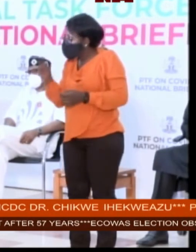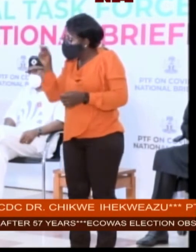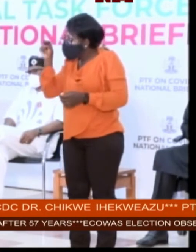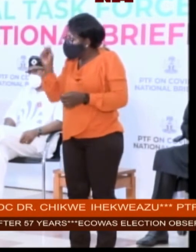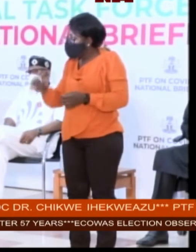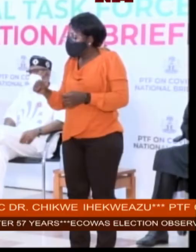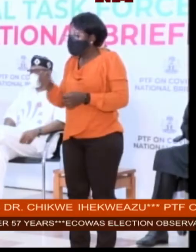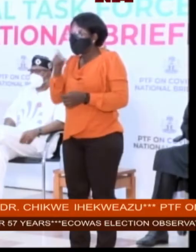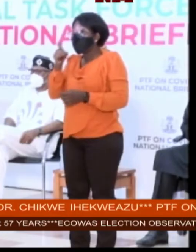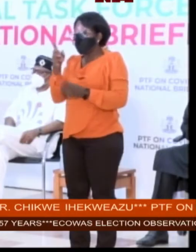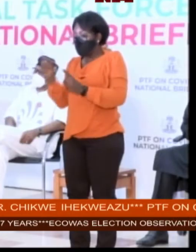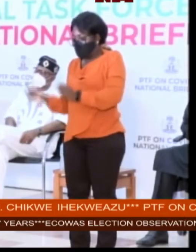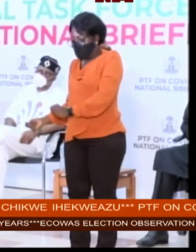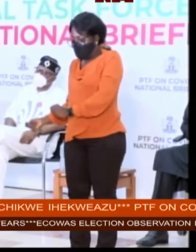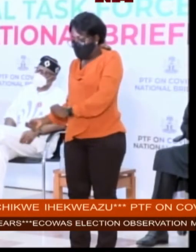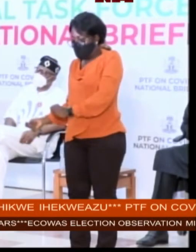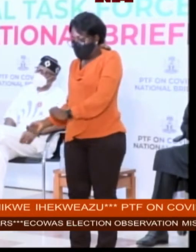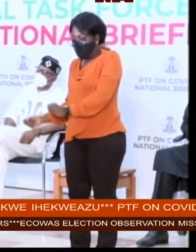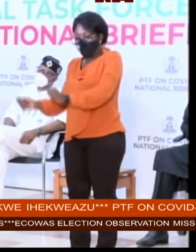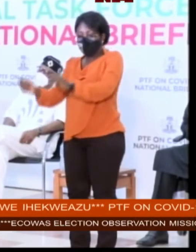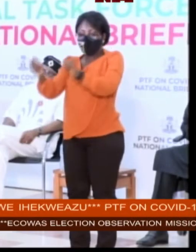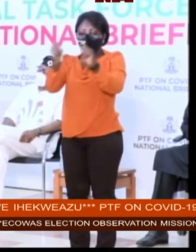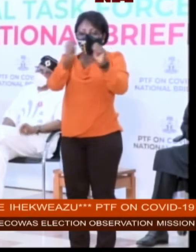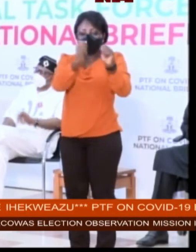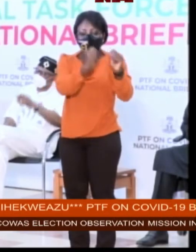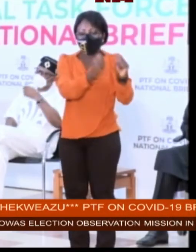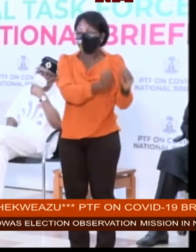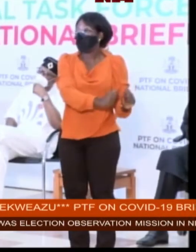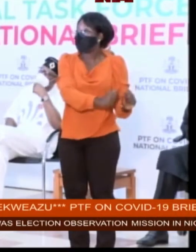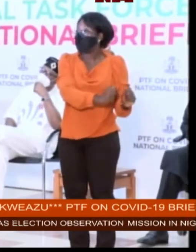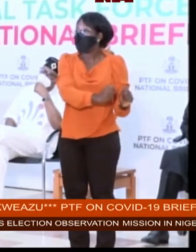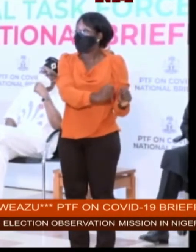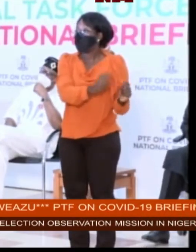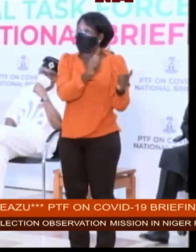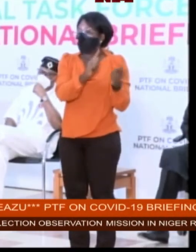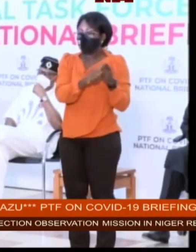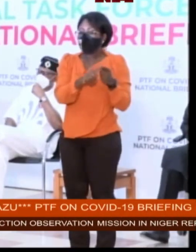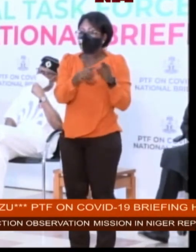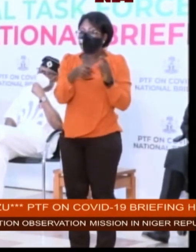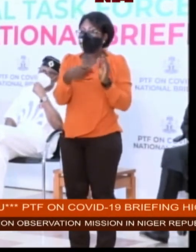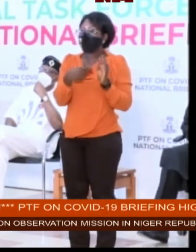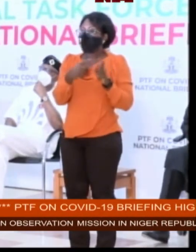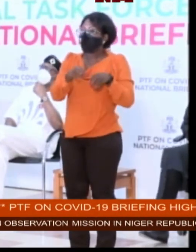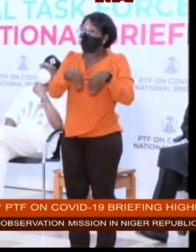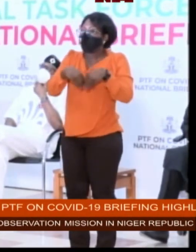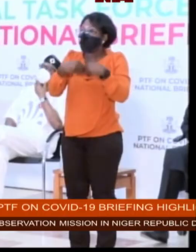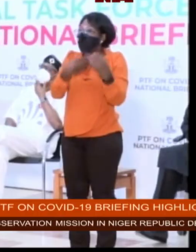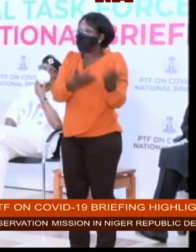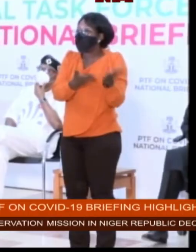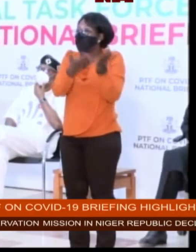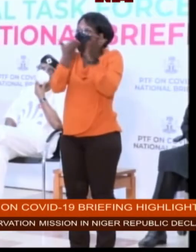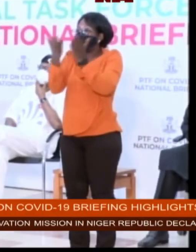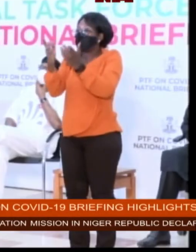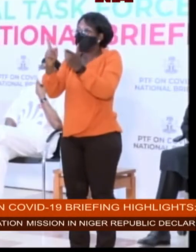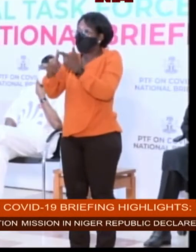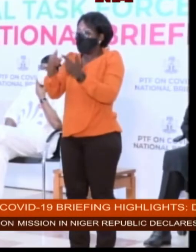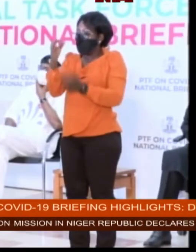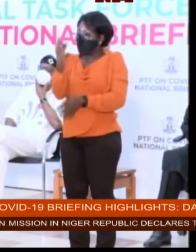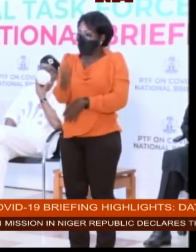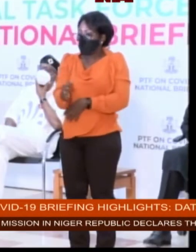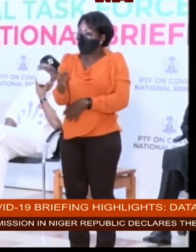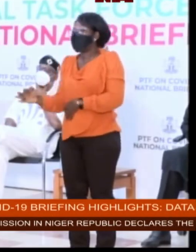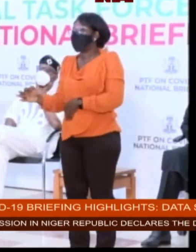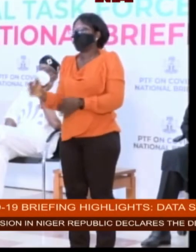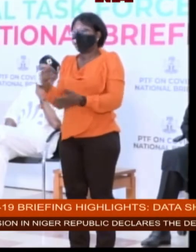need for you to be transferred, to be referred to a health facility, it will